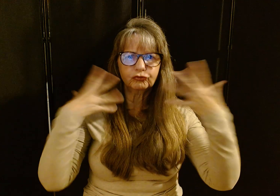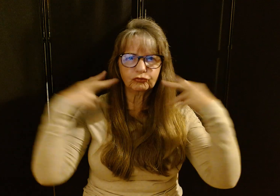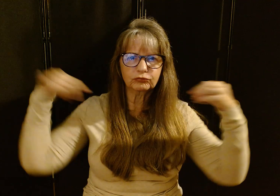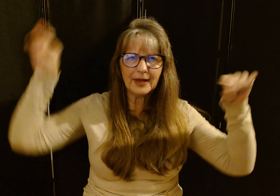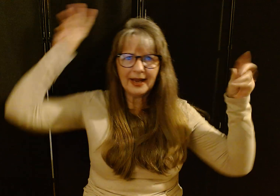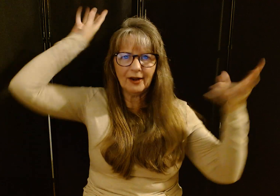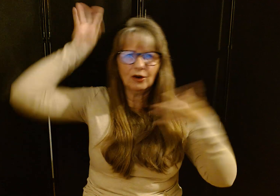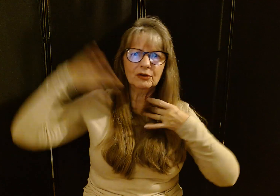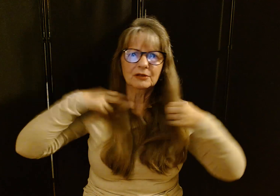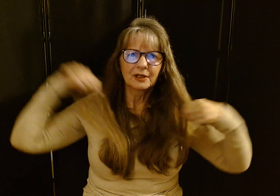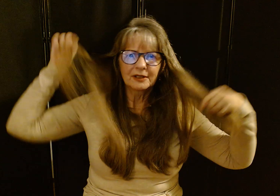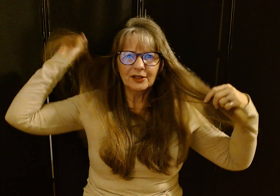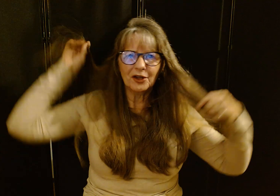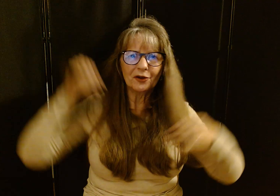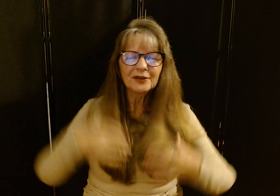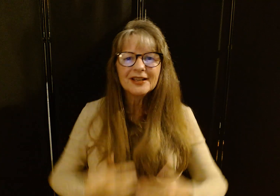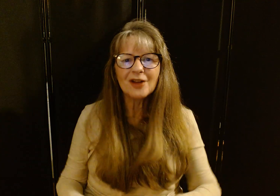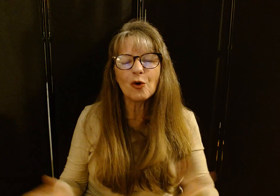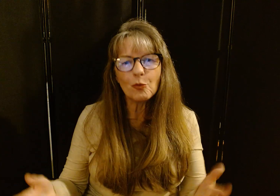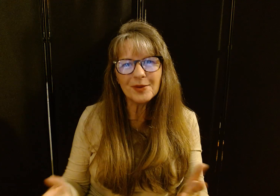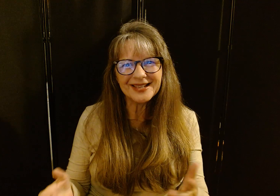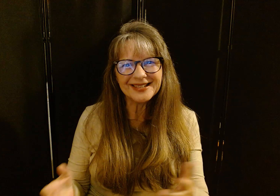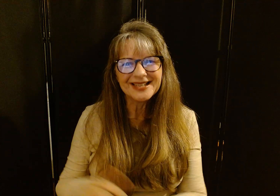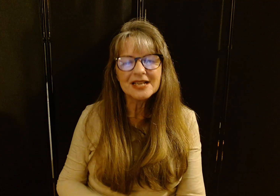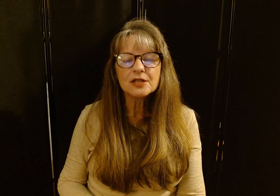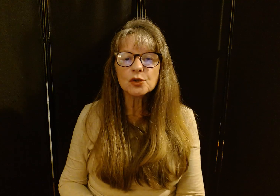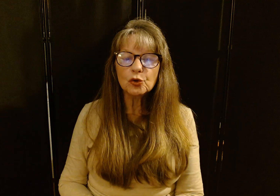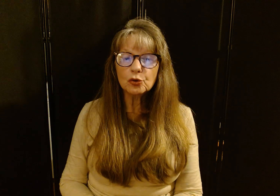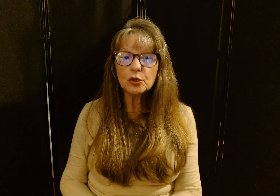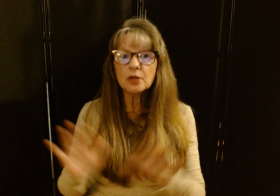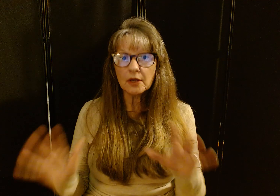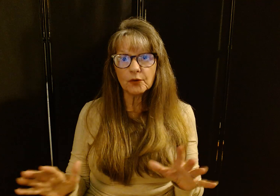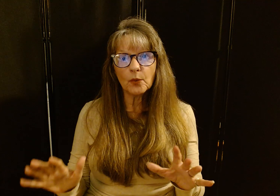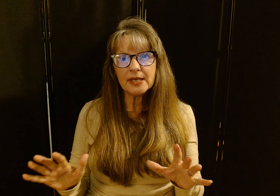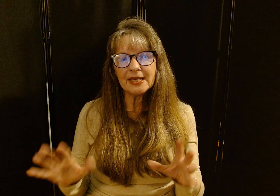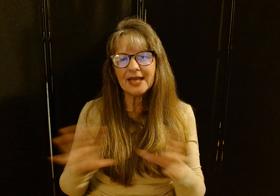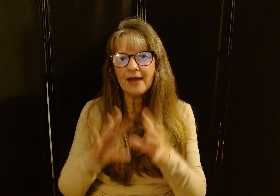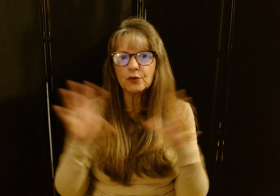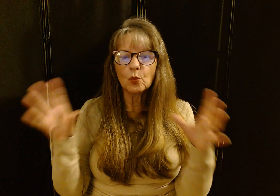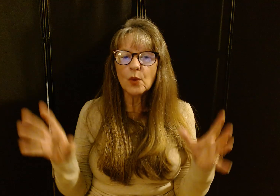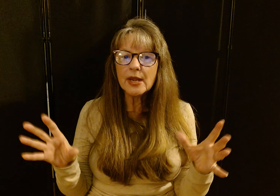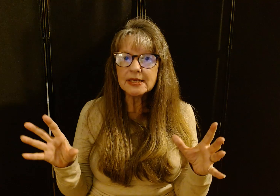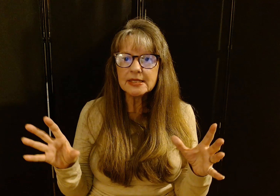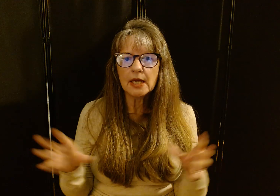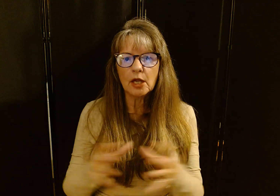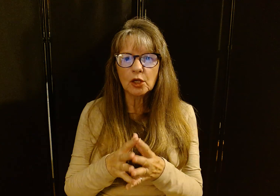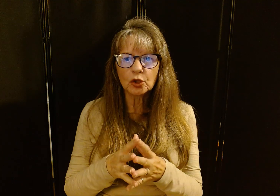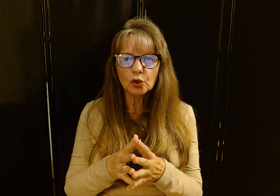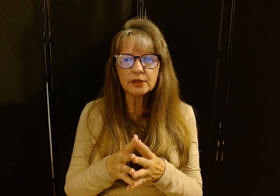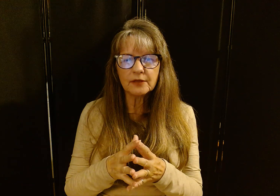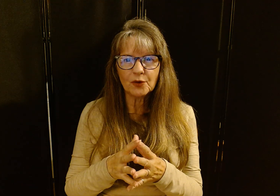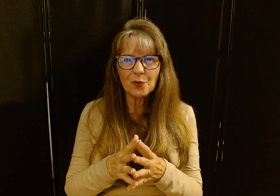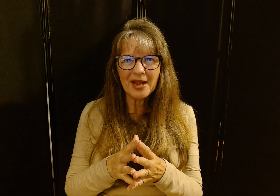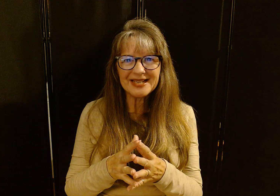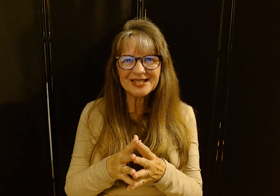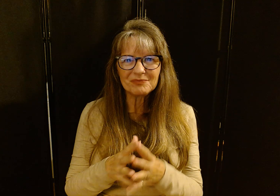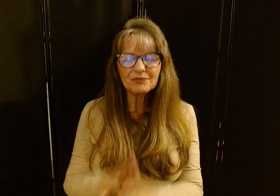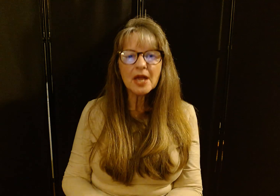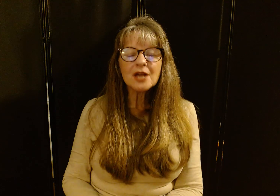My hair, the whole bit. So you could do that for windy and have your wind and look different ways. So